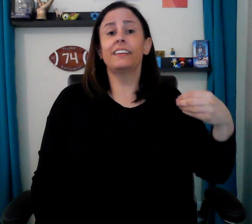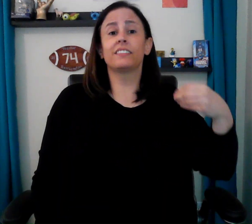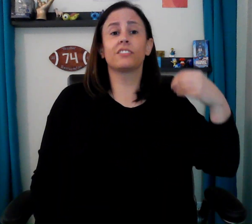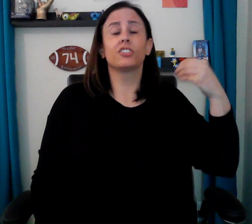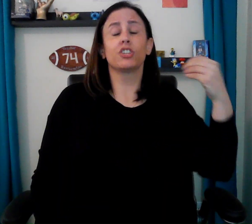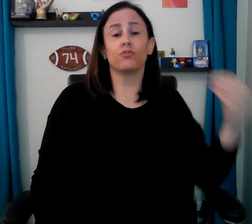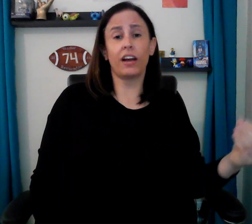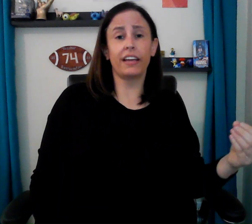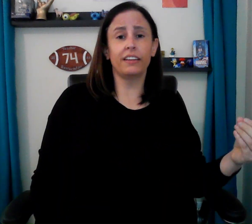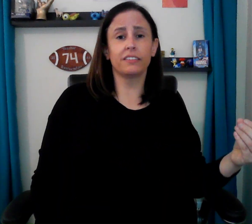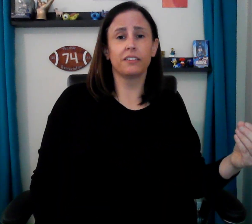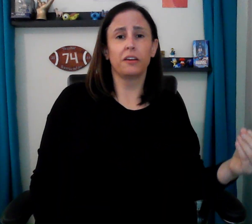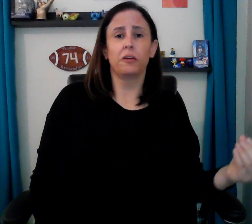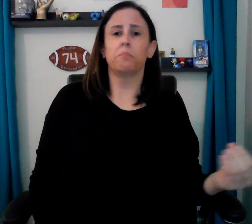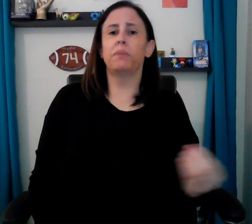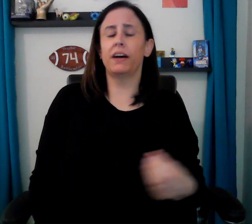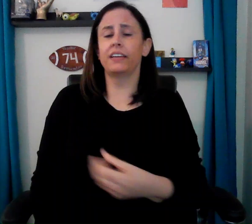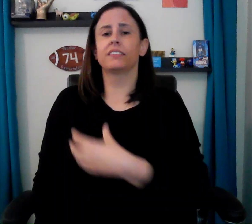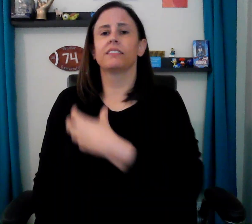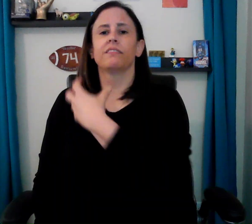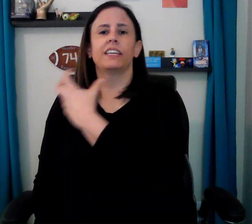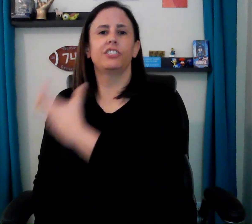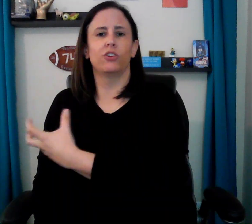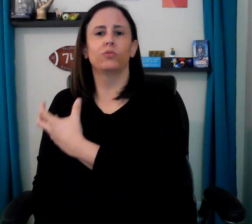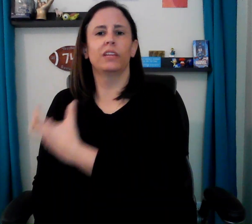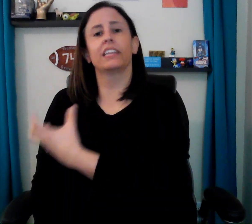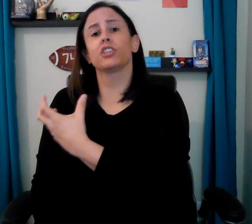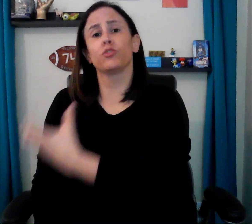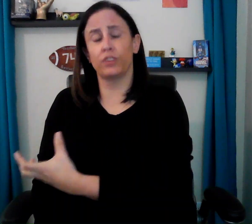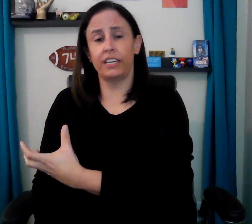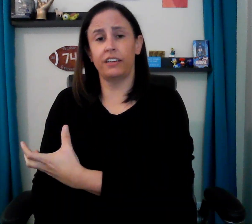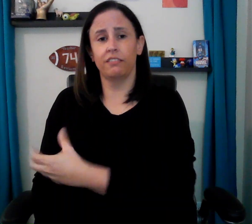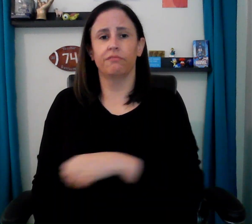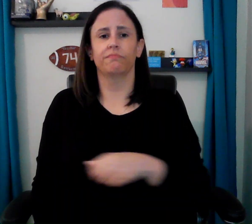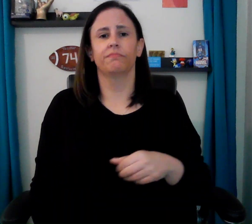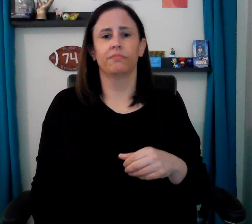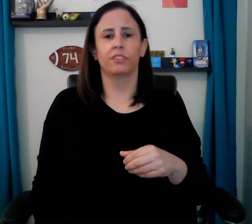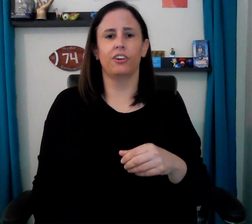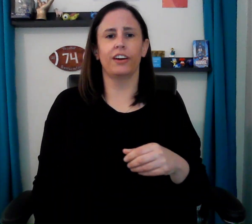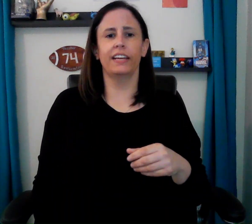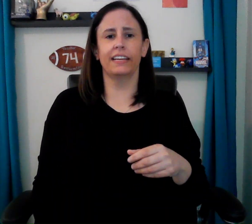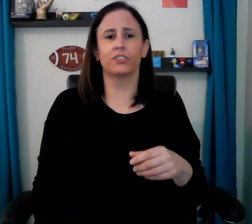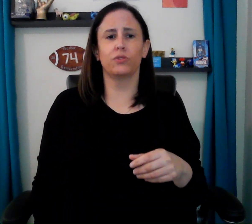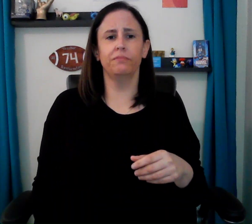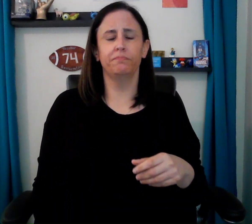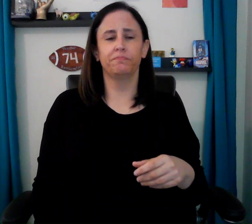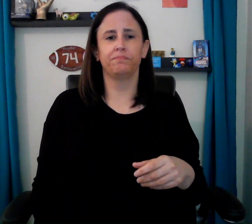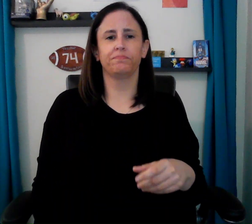likes to write, but they don't like to read. All right, next one.